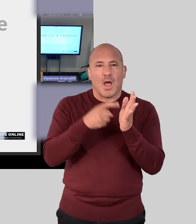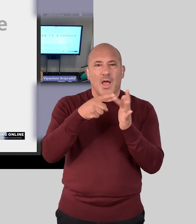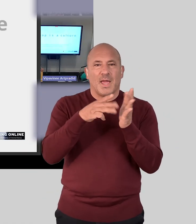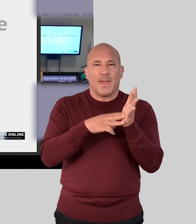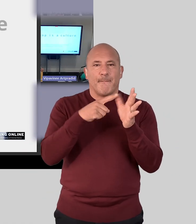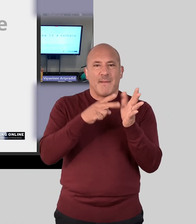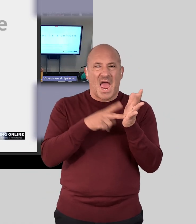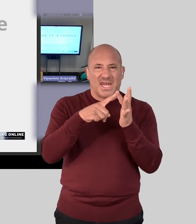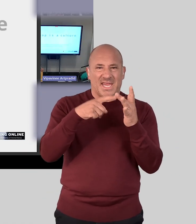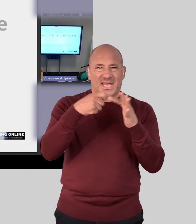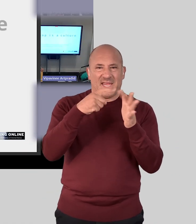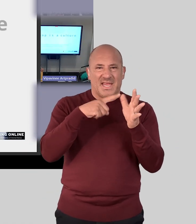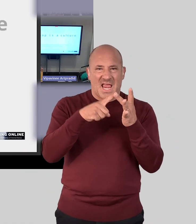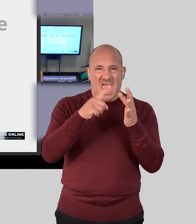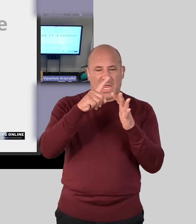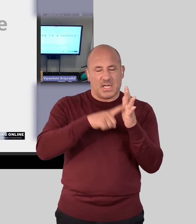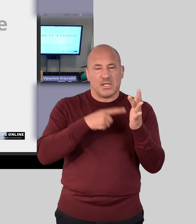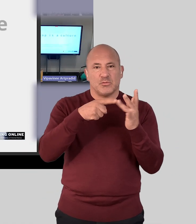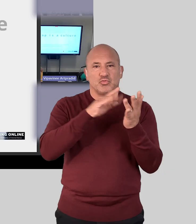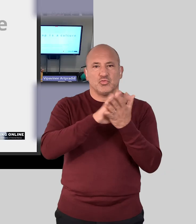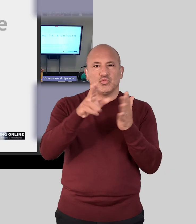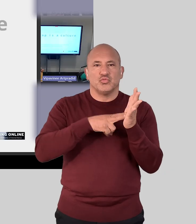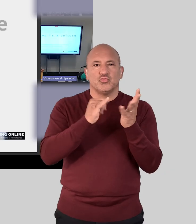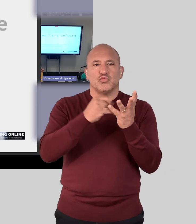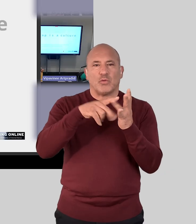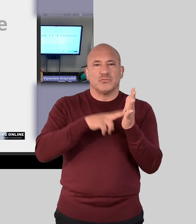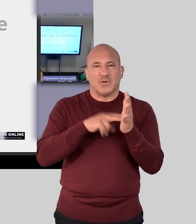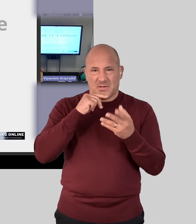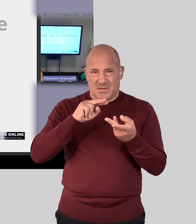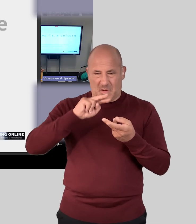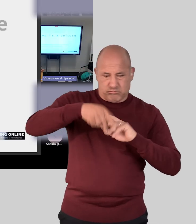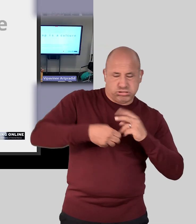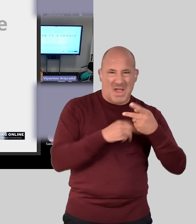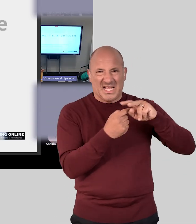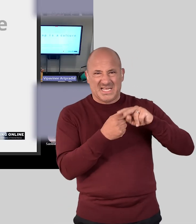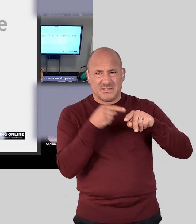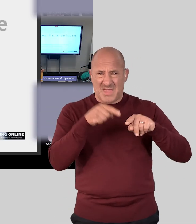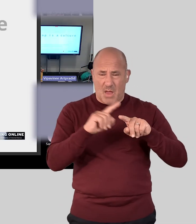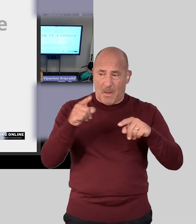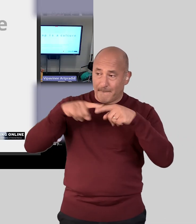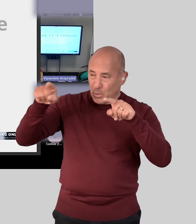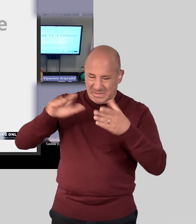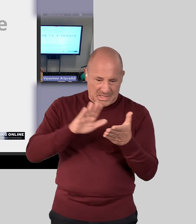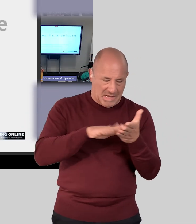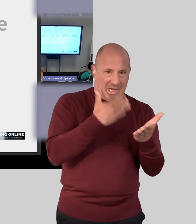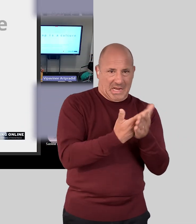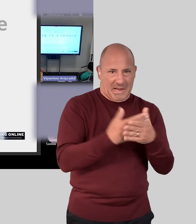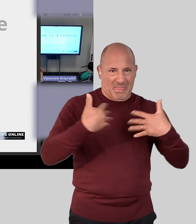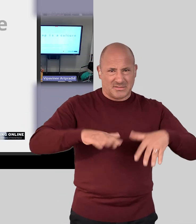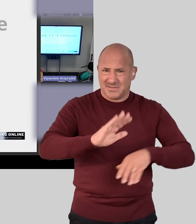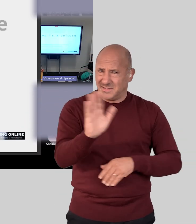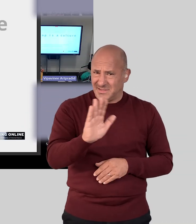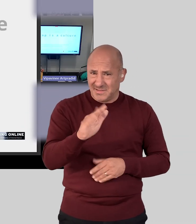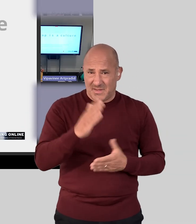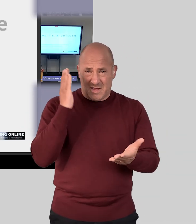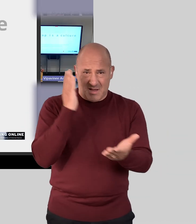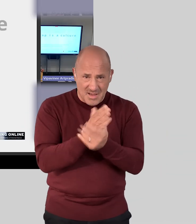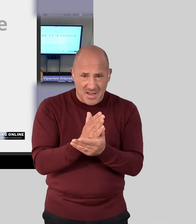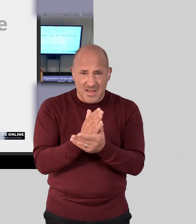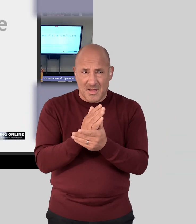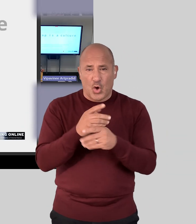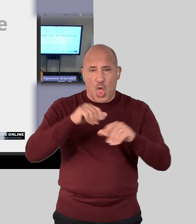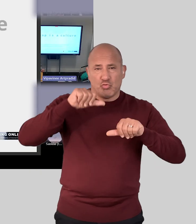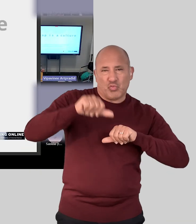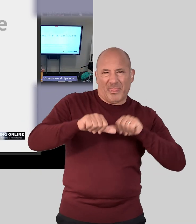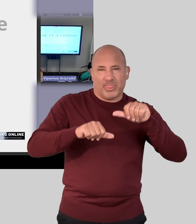interdisciplinary scholar Dr. Imani Kai-Johnson, breakers do not just interpret the music, they are a physical manifestation of a